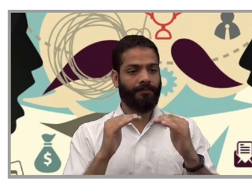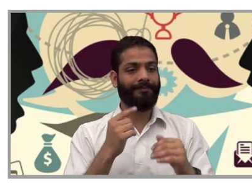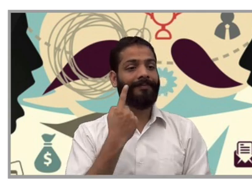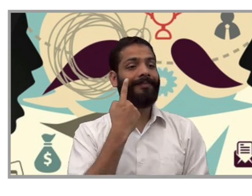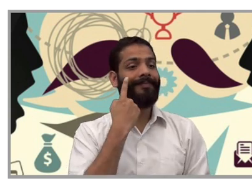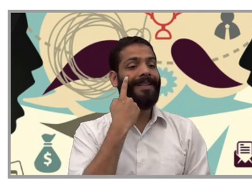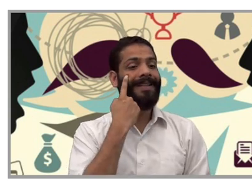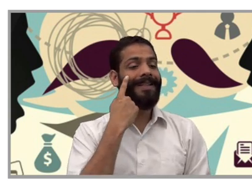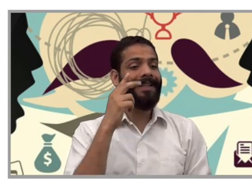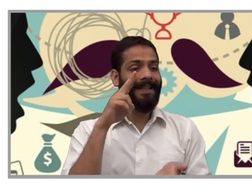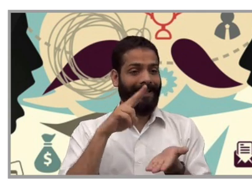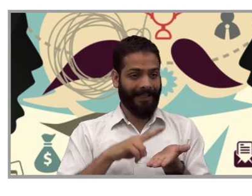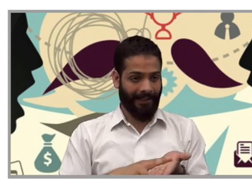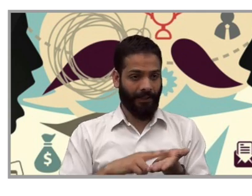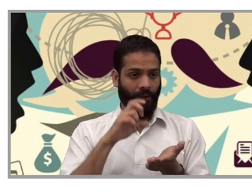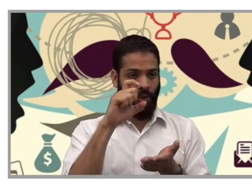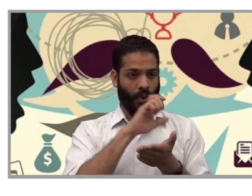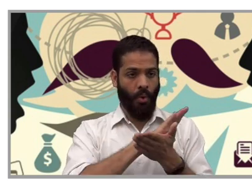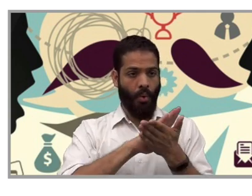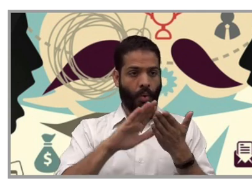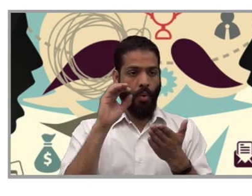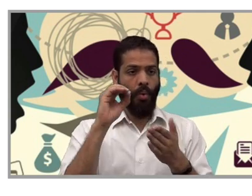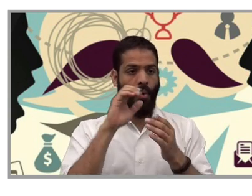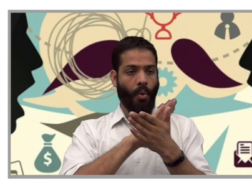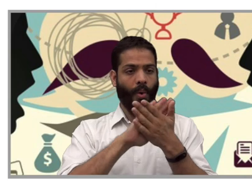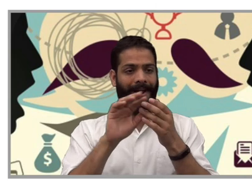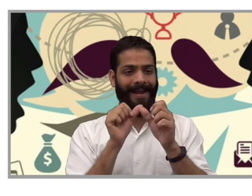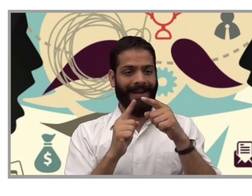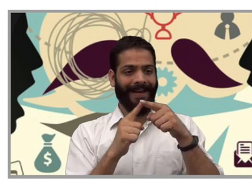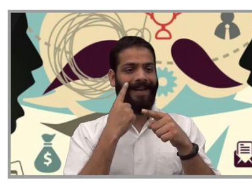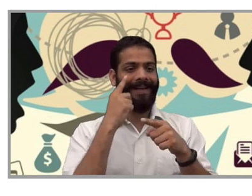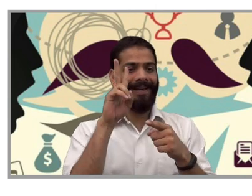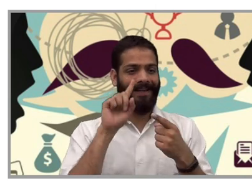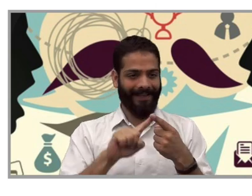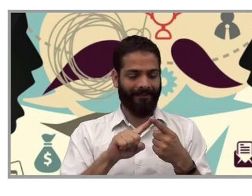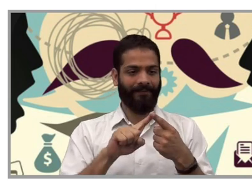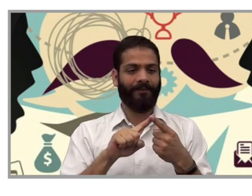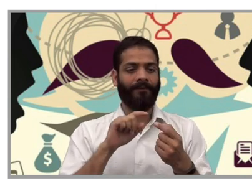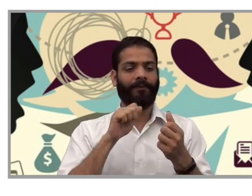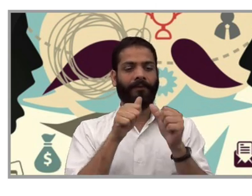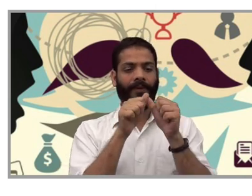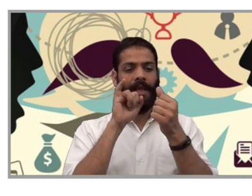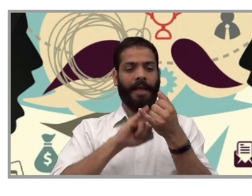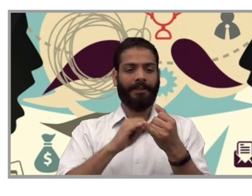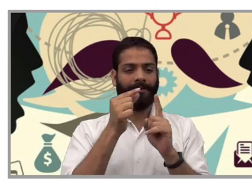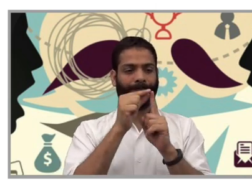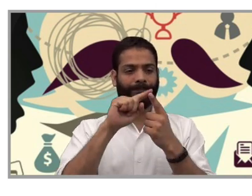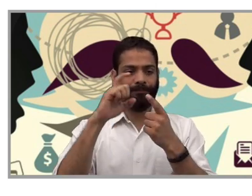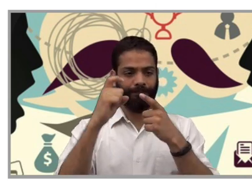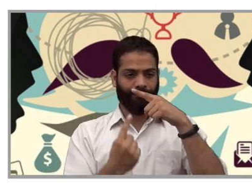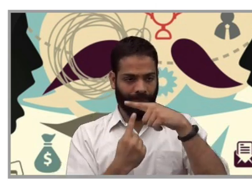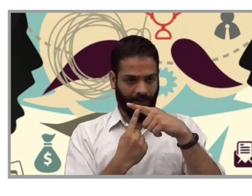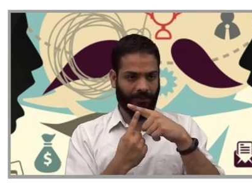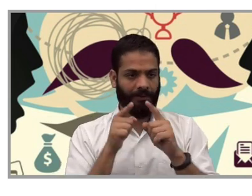The next aspect is inquietive aspect. The inquietive